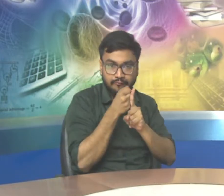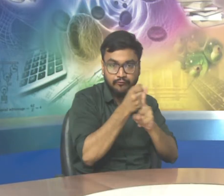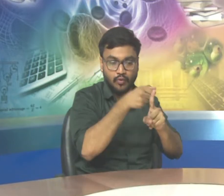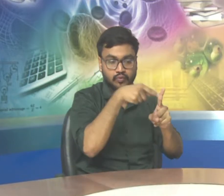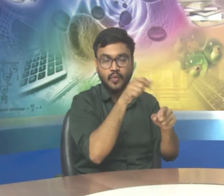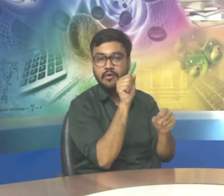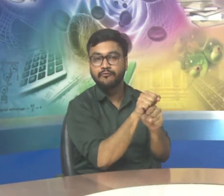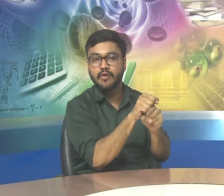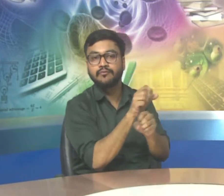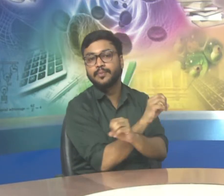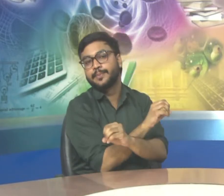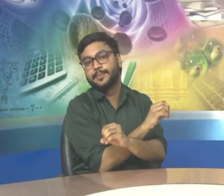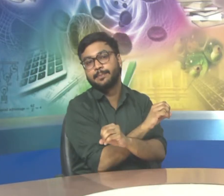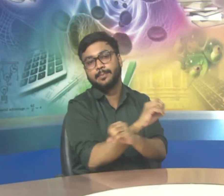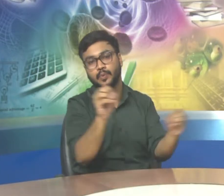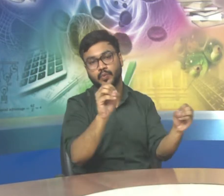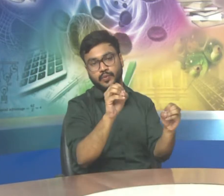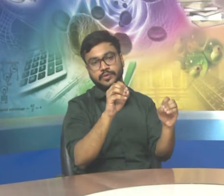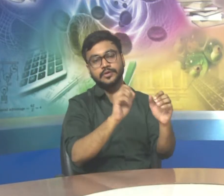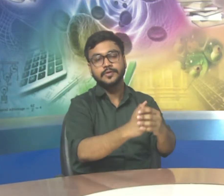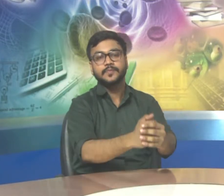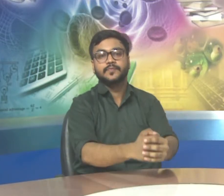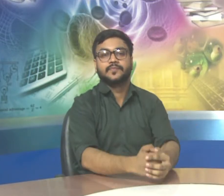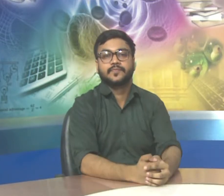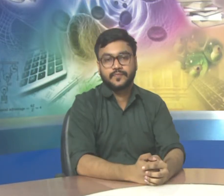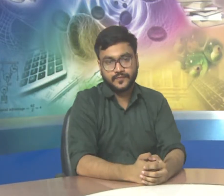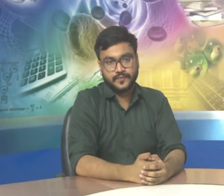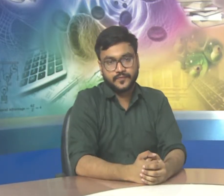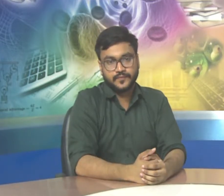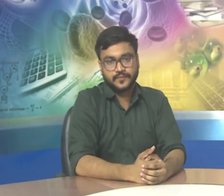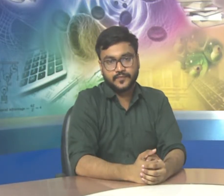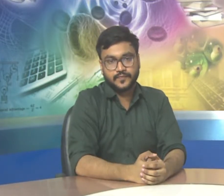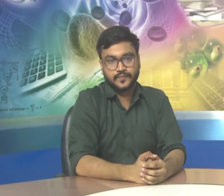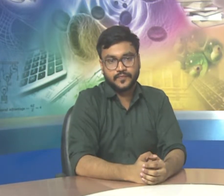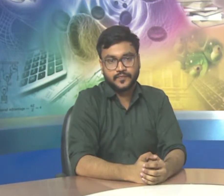work because the wall does not move.